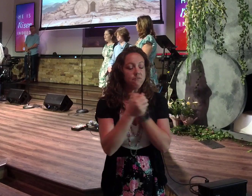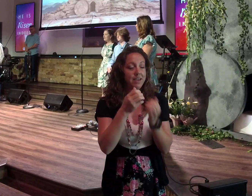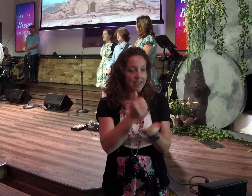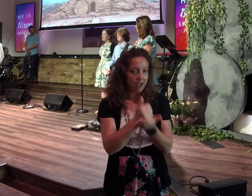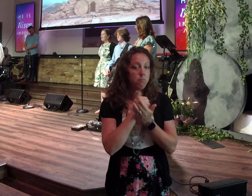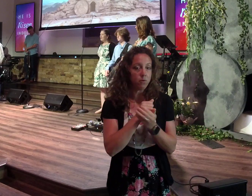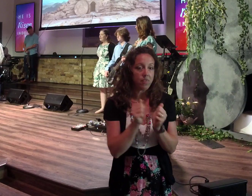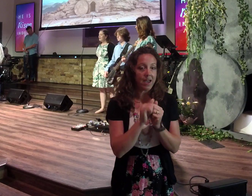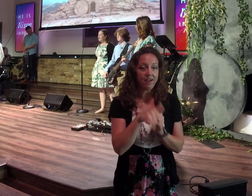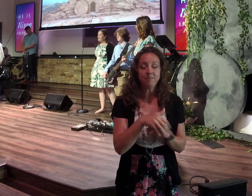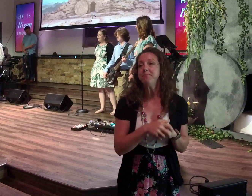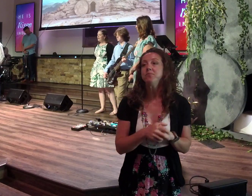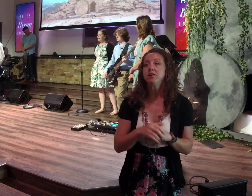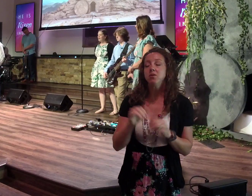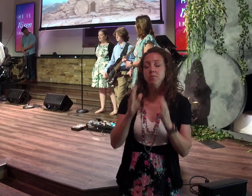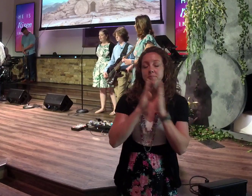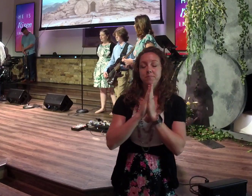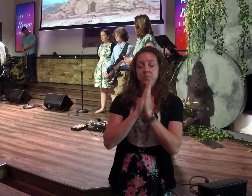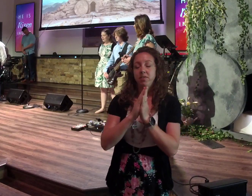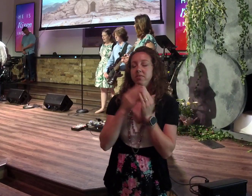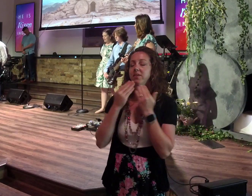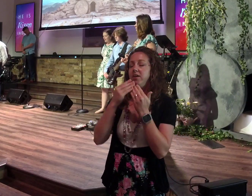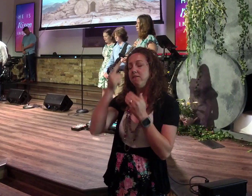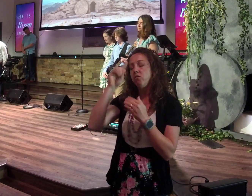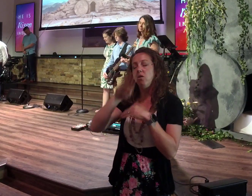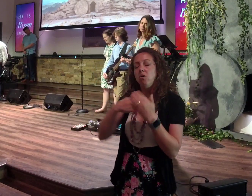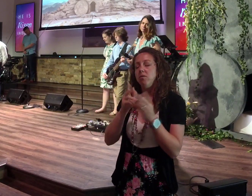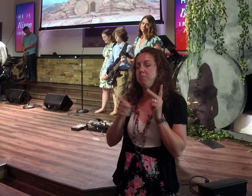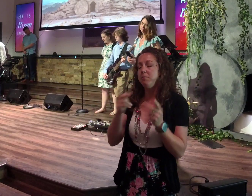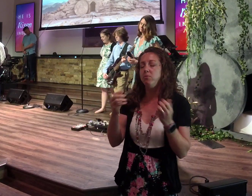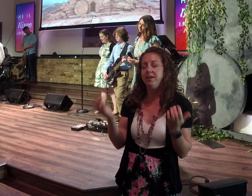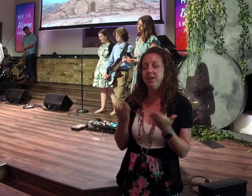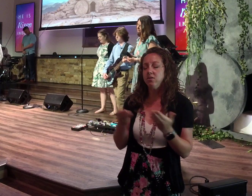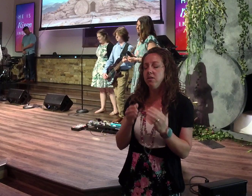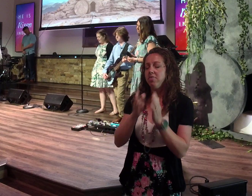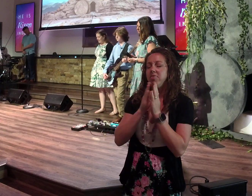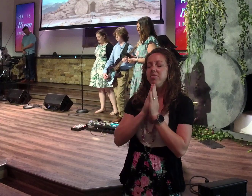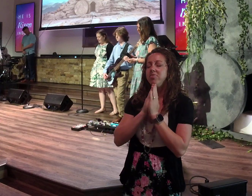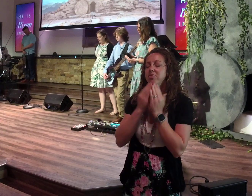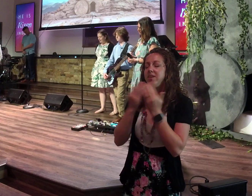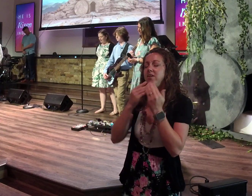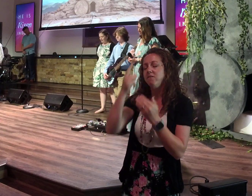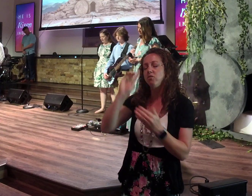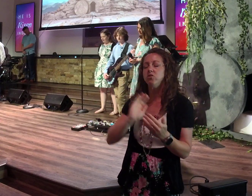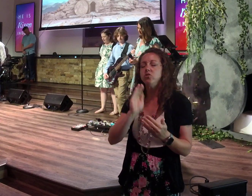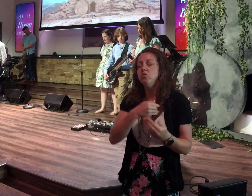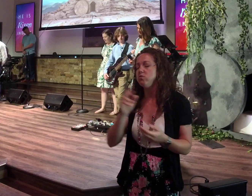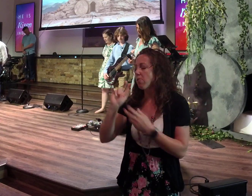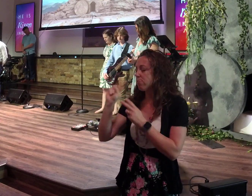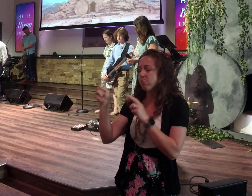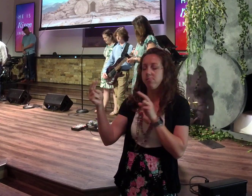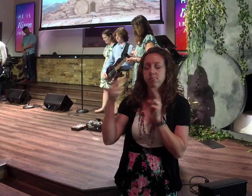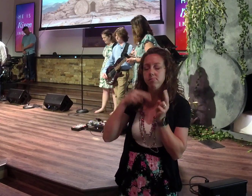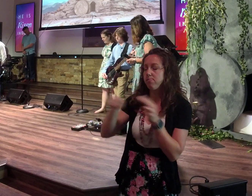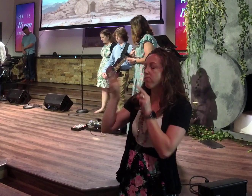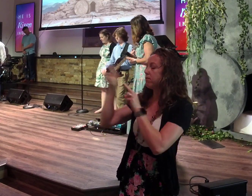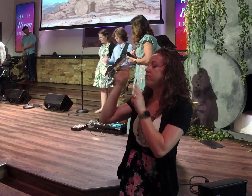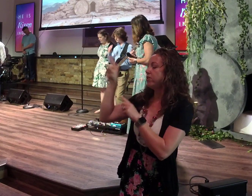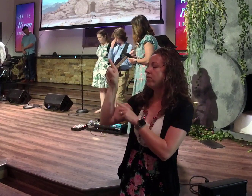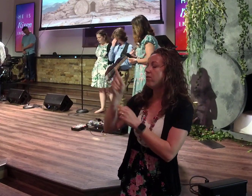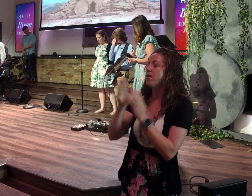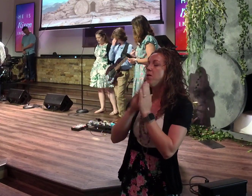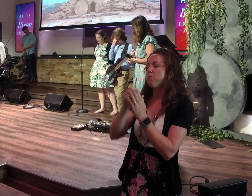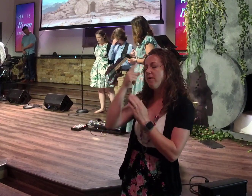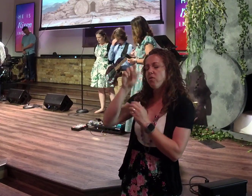Dear Lord, we love you. Thank you so much for everybody who's here. Thank you so much for the souls that turn to you today, Lord. I just pray